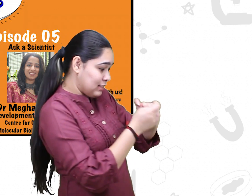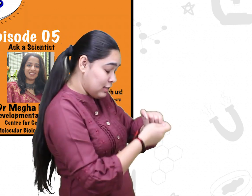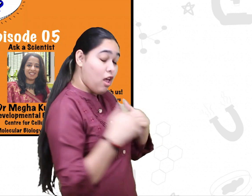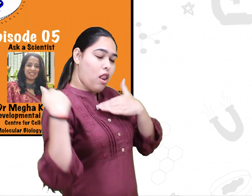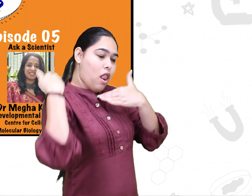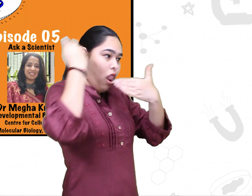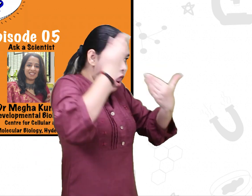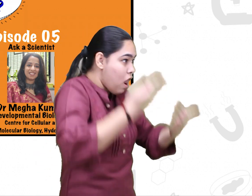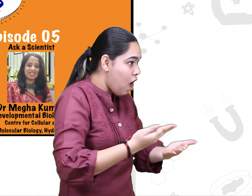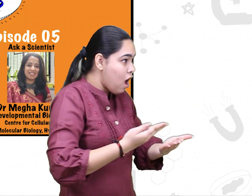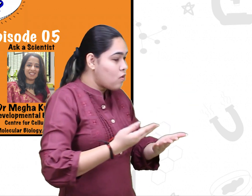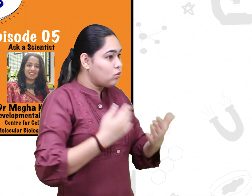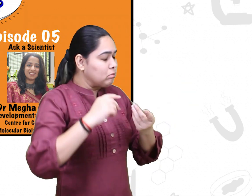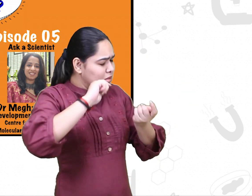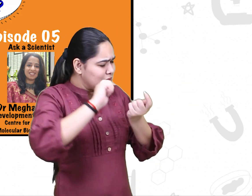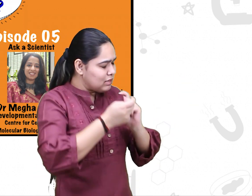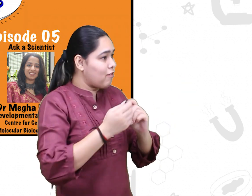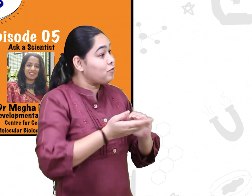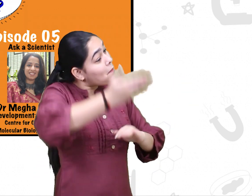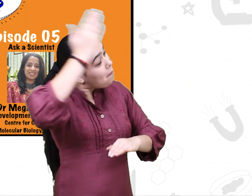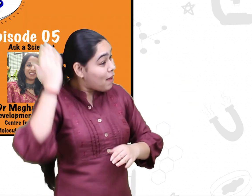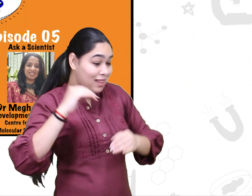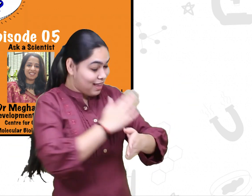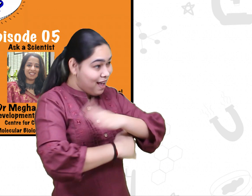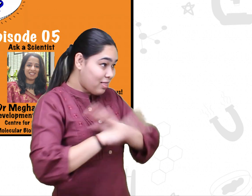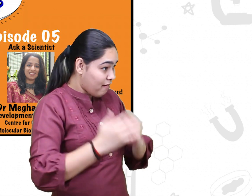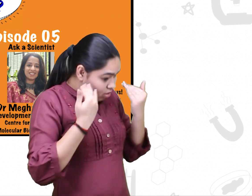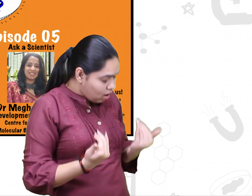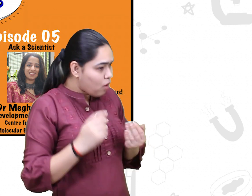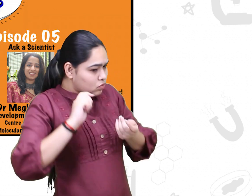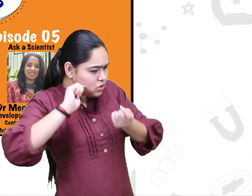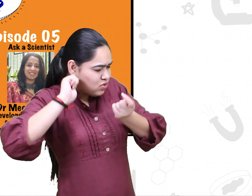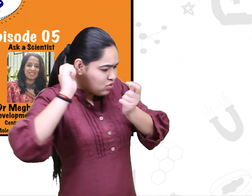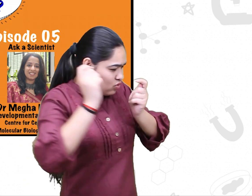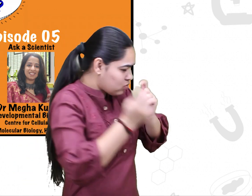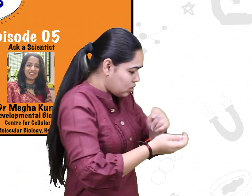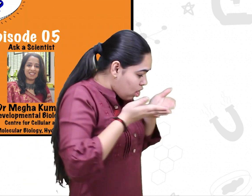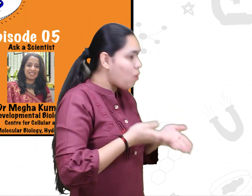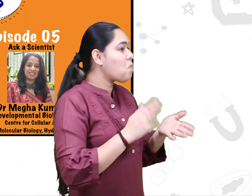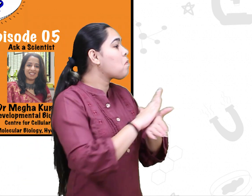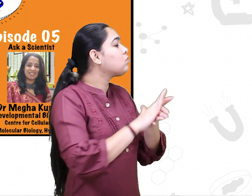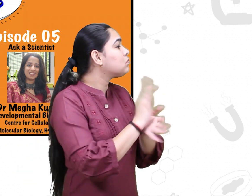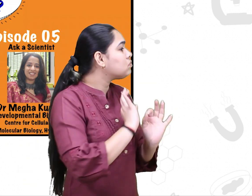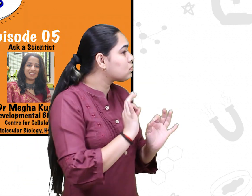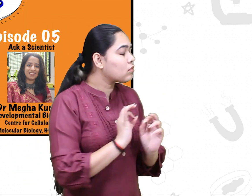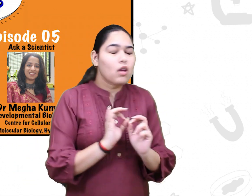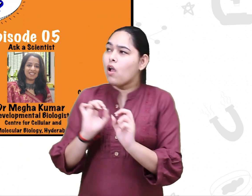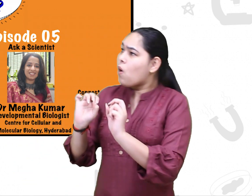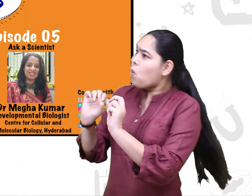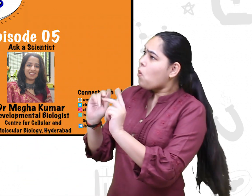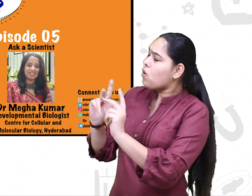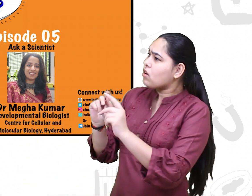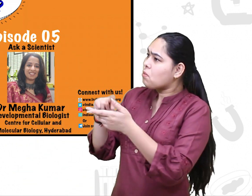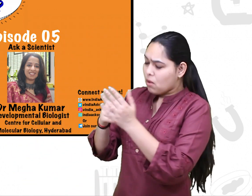changes kept happening. But the effects didn't show up in the individuals from the younger generations. Okay,